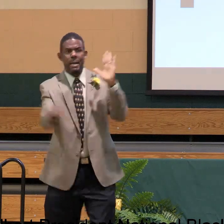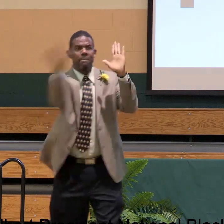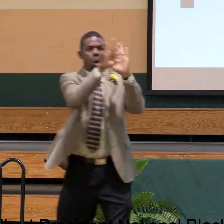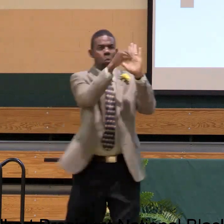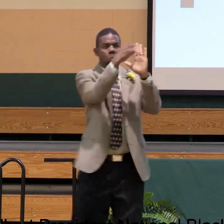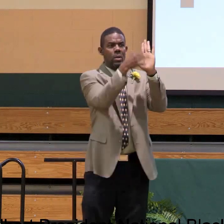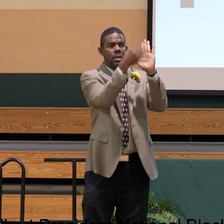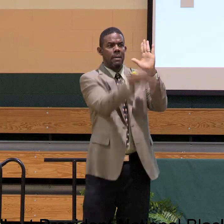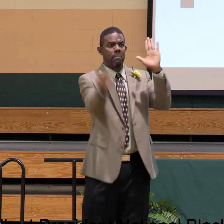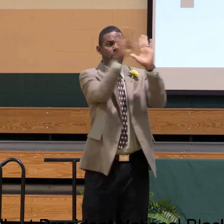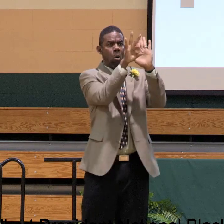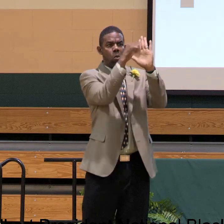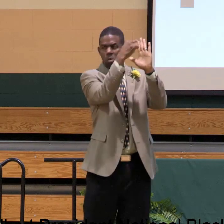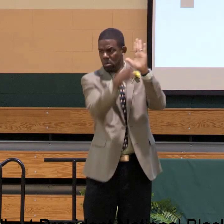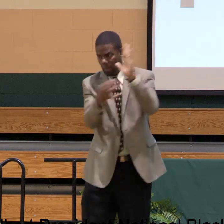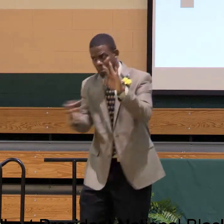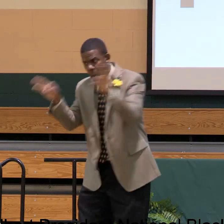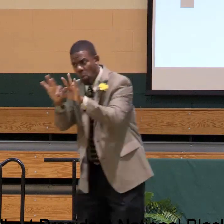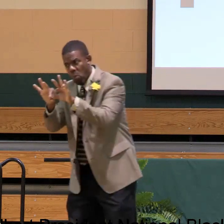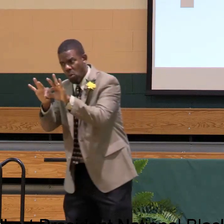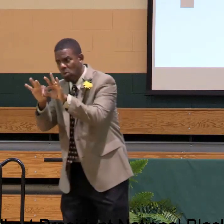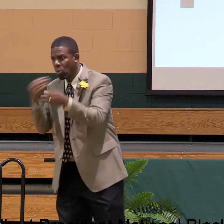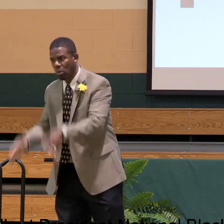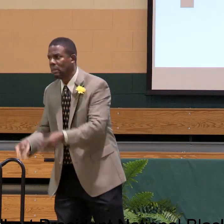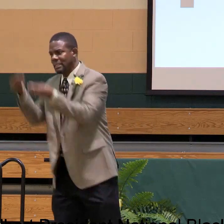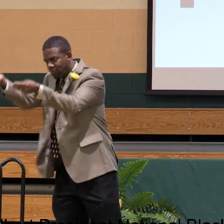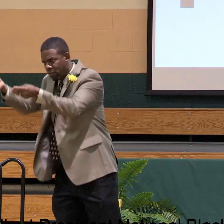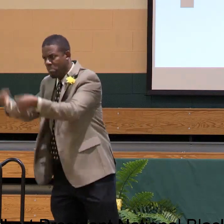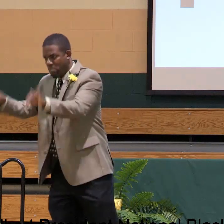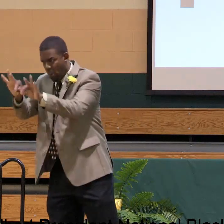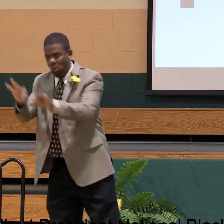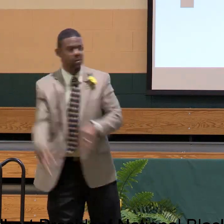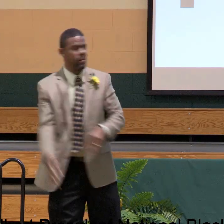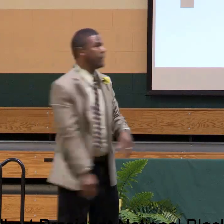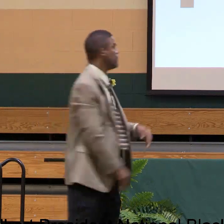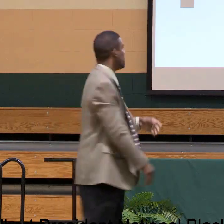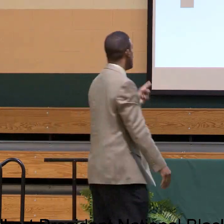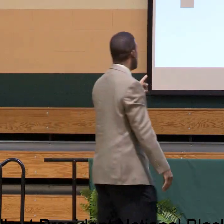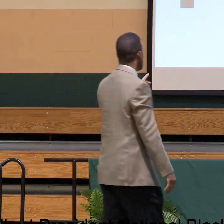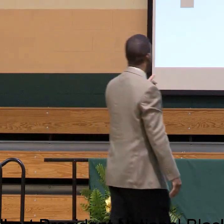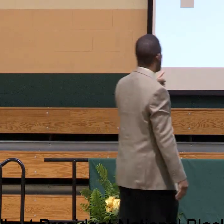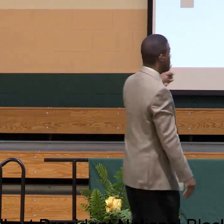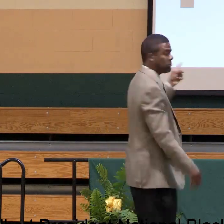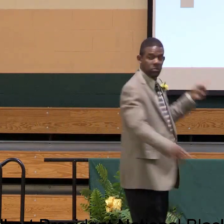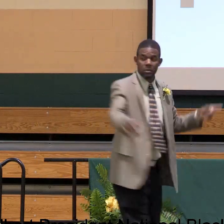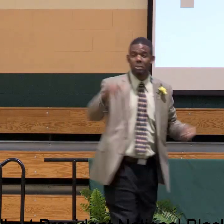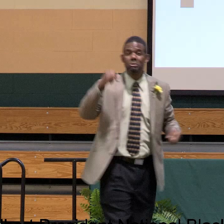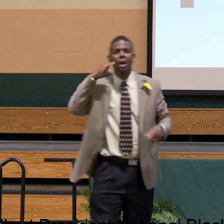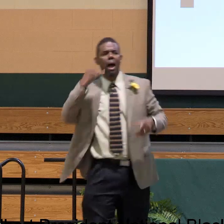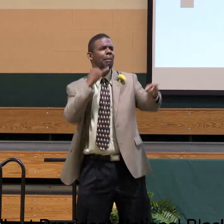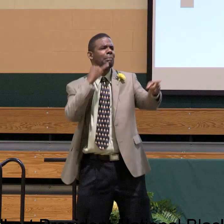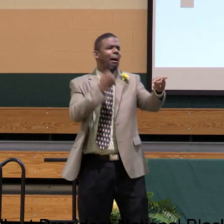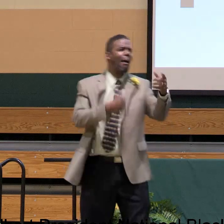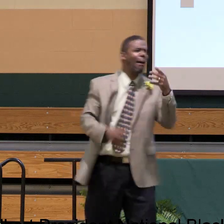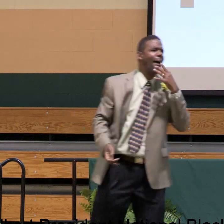is important. What is on your resume is going to be very important. You're going to give that to people in your life. Don't